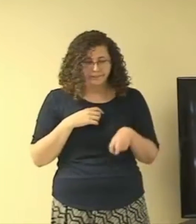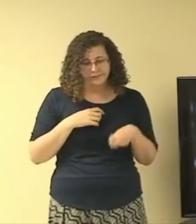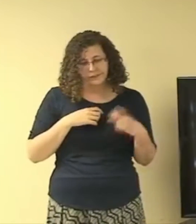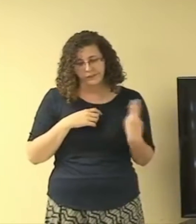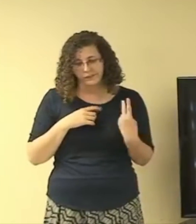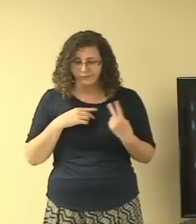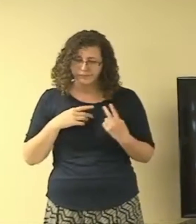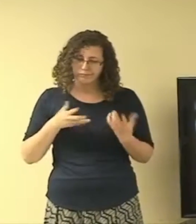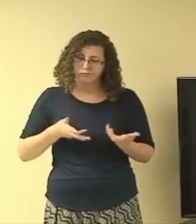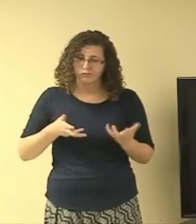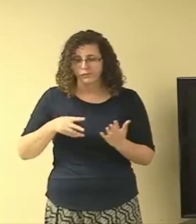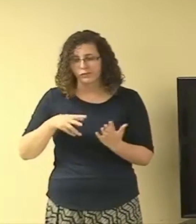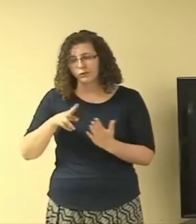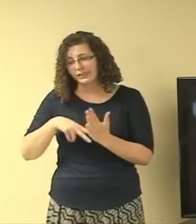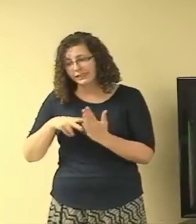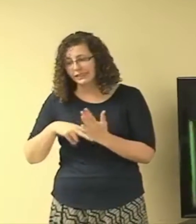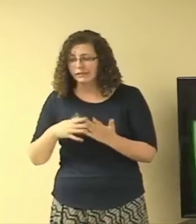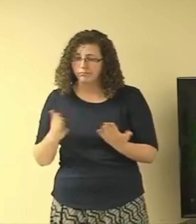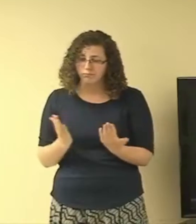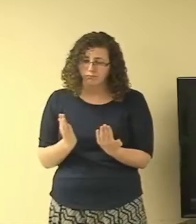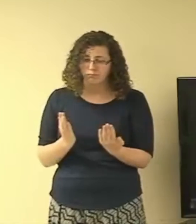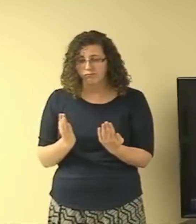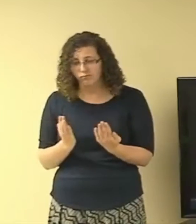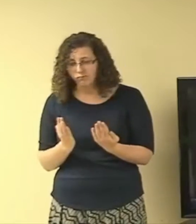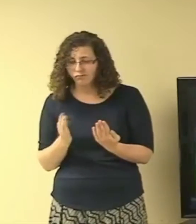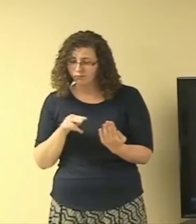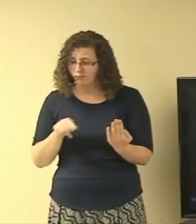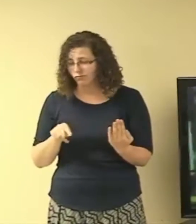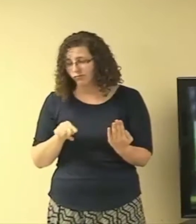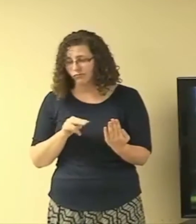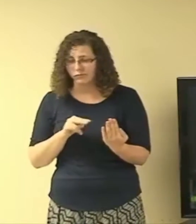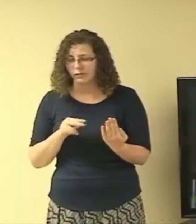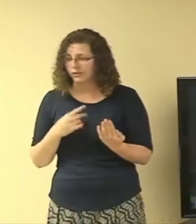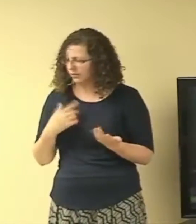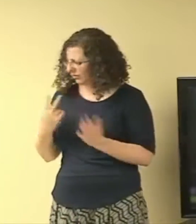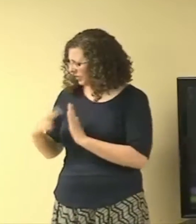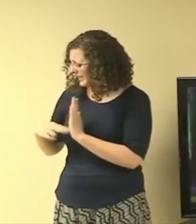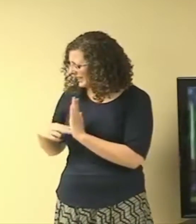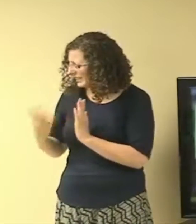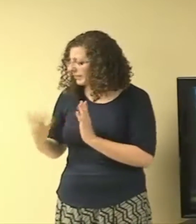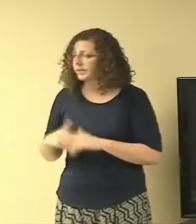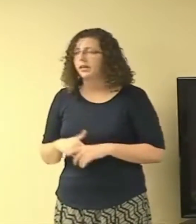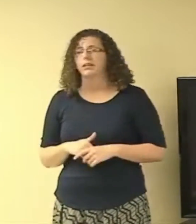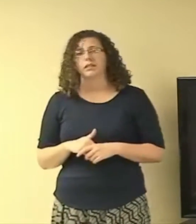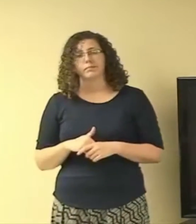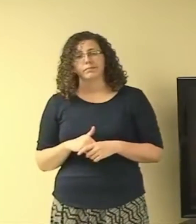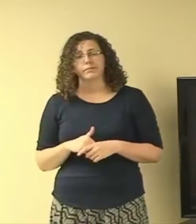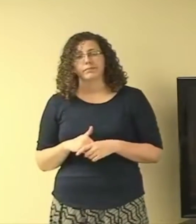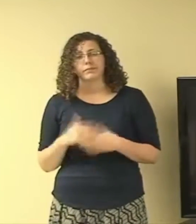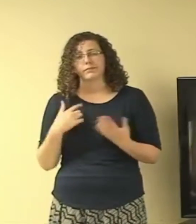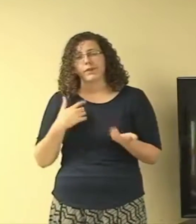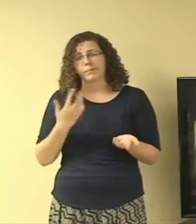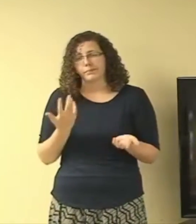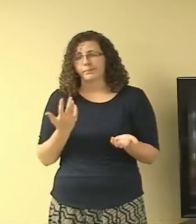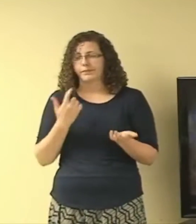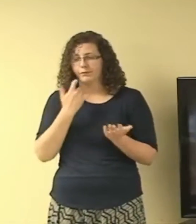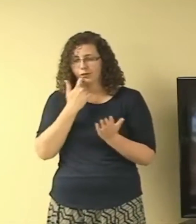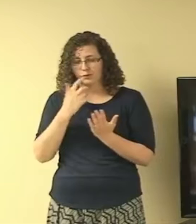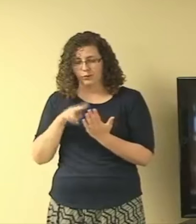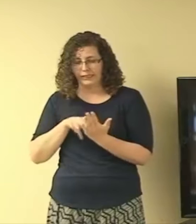sitting there kind of hanging out. And I was looking at the Bible in my hand. He said, what are you reading? And I said, Well, I was just reading